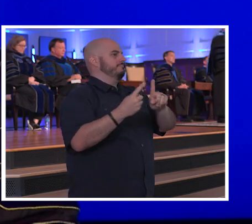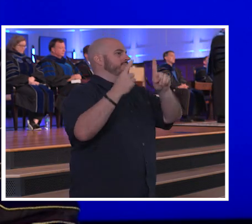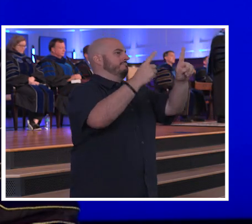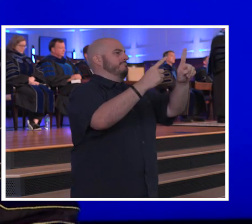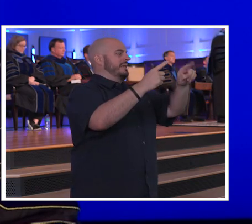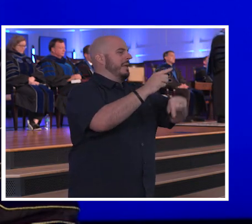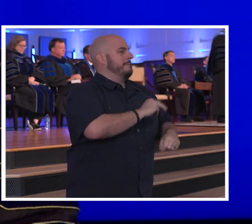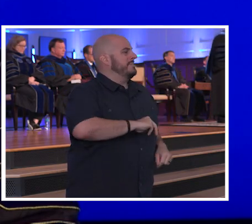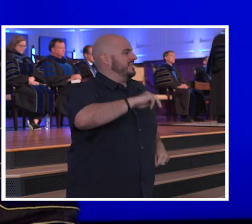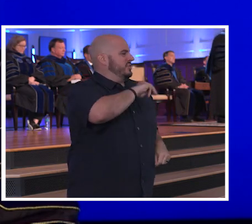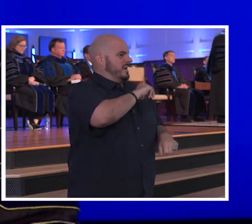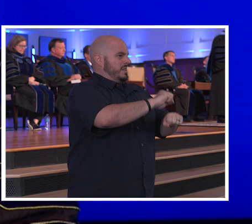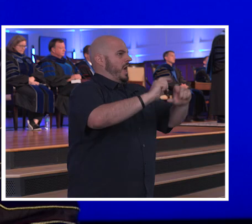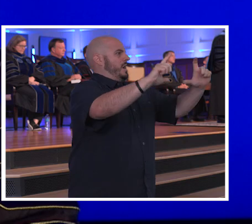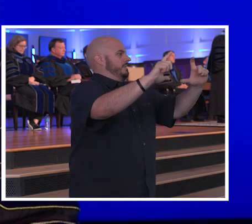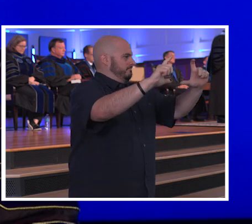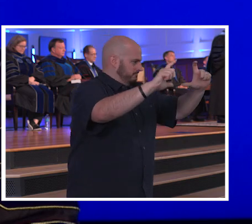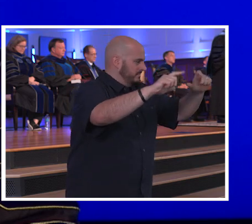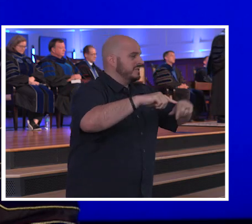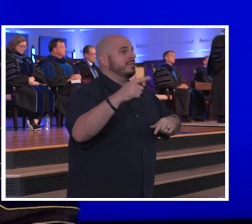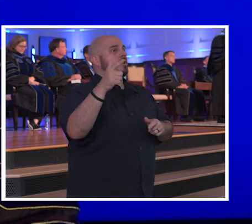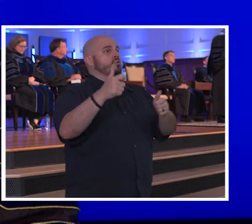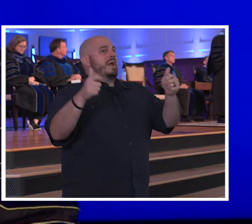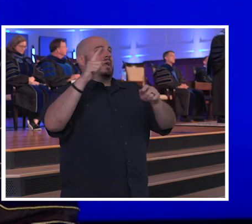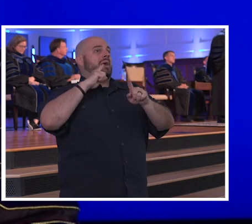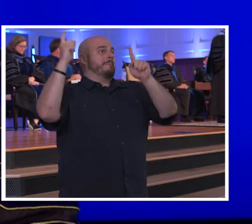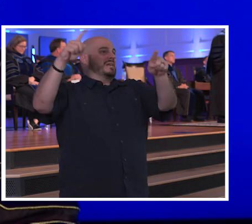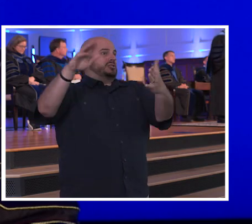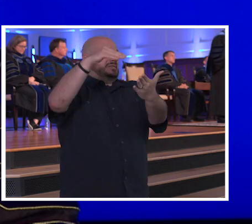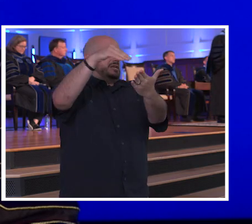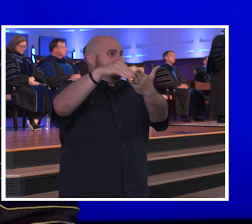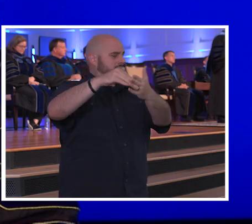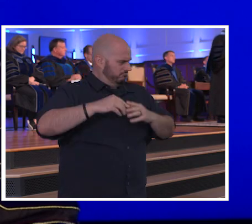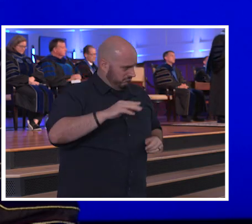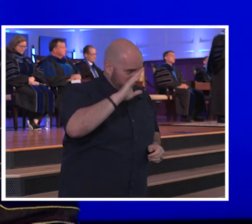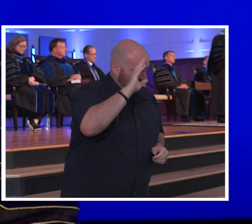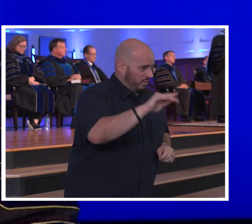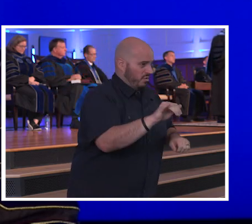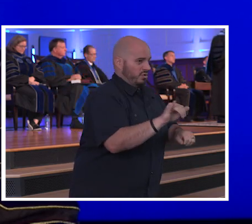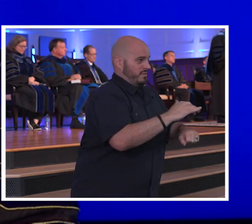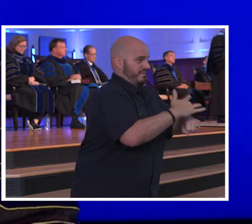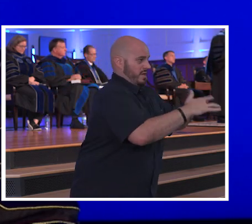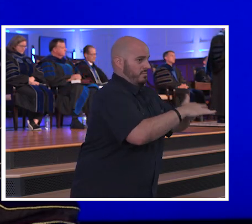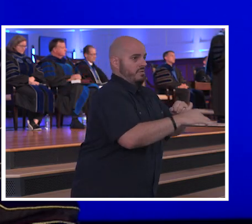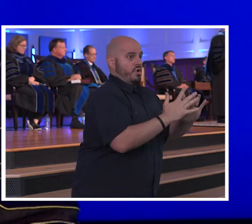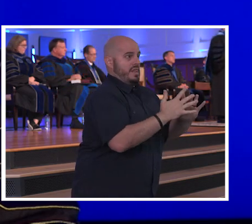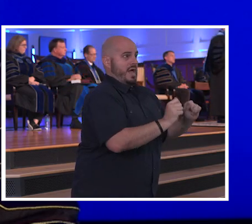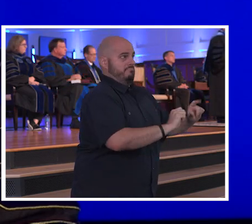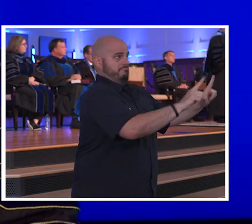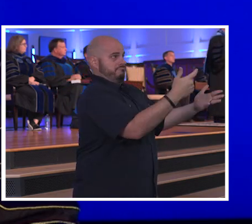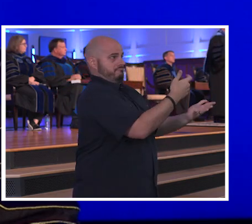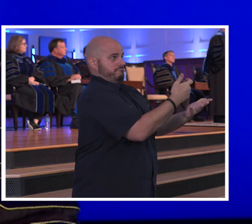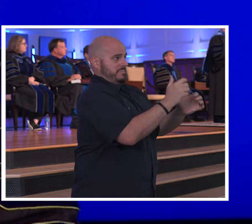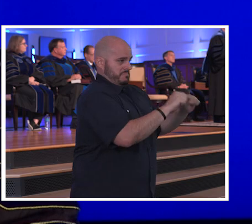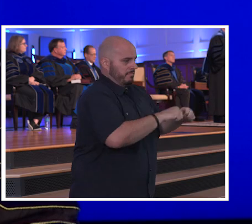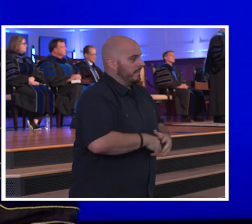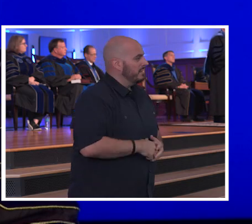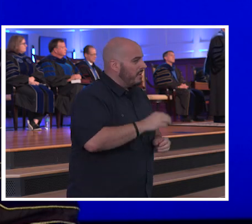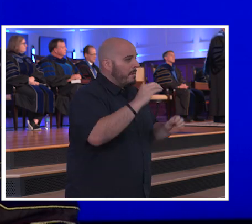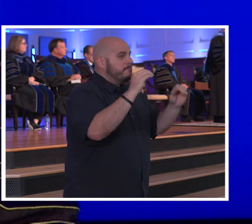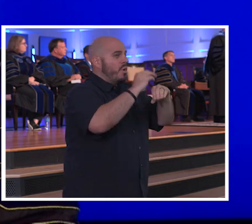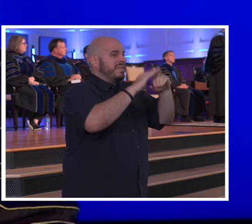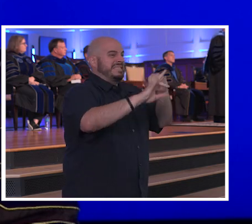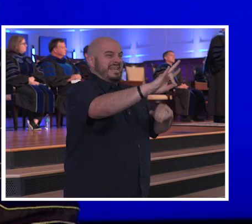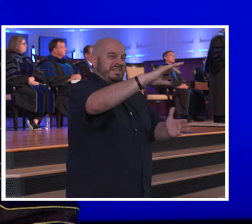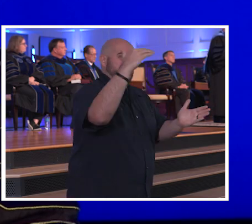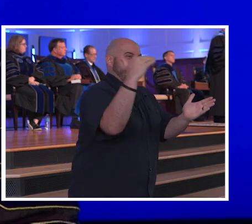Great Commission Center, but also now is available on our website. There are more than 7,000 unreached people groups